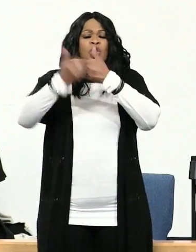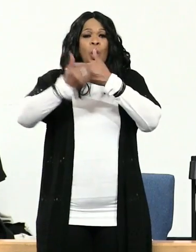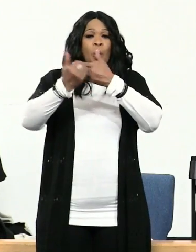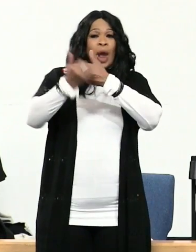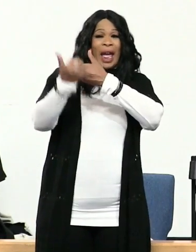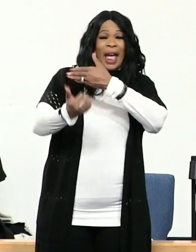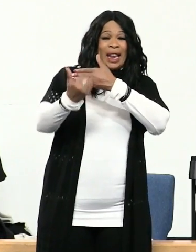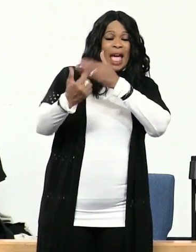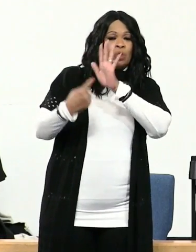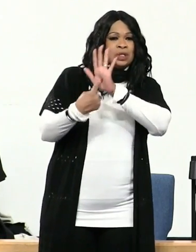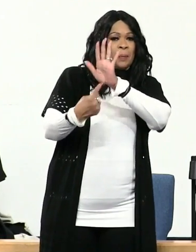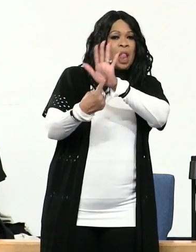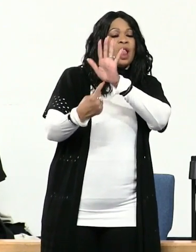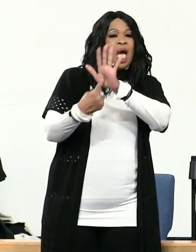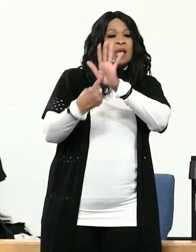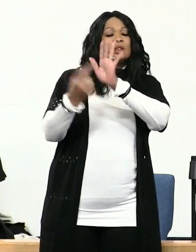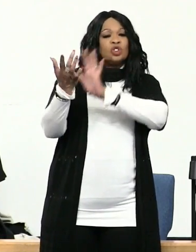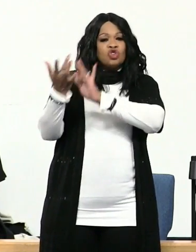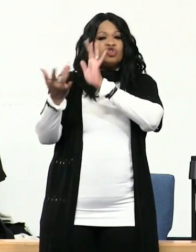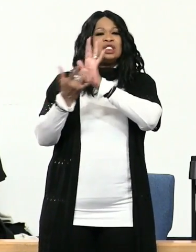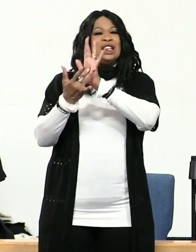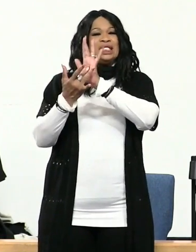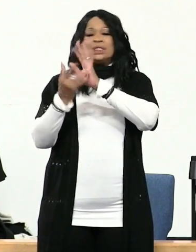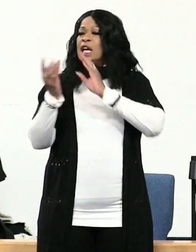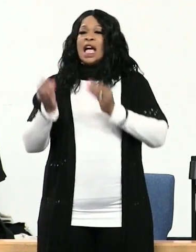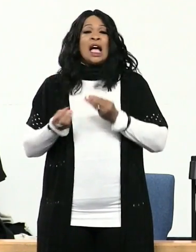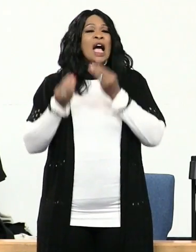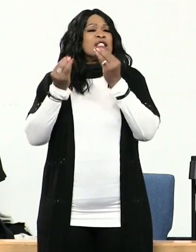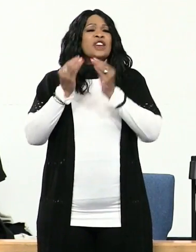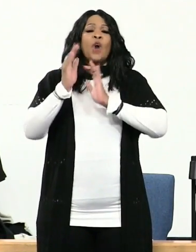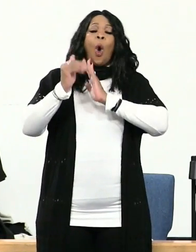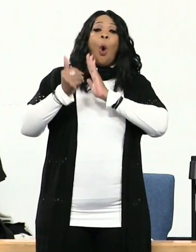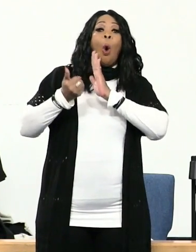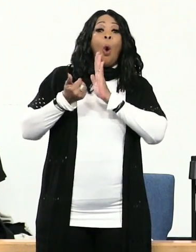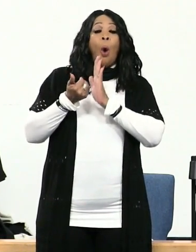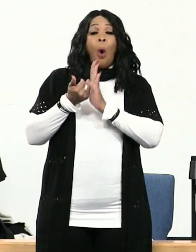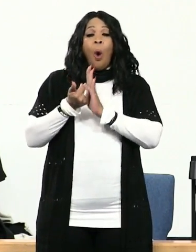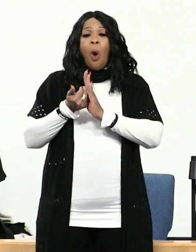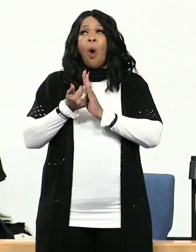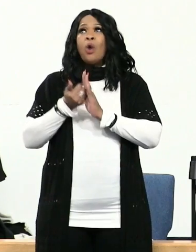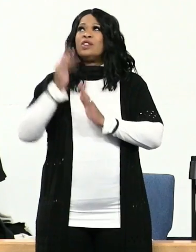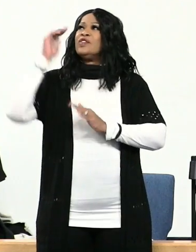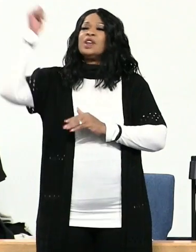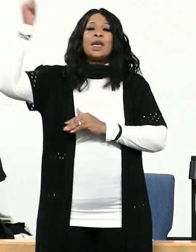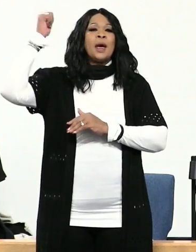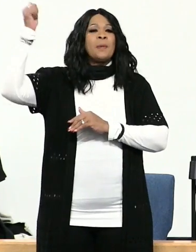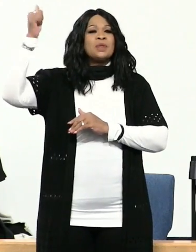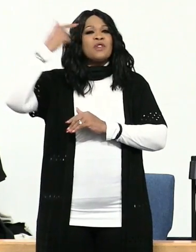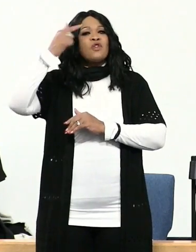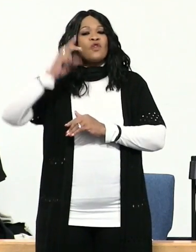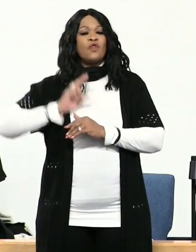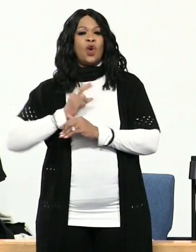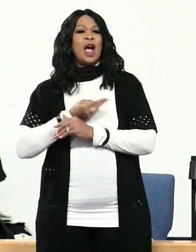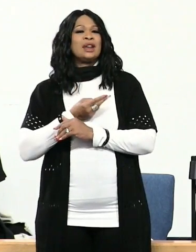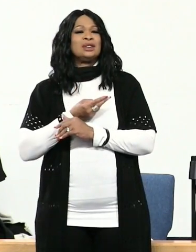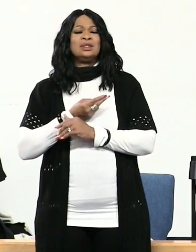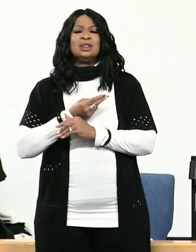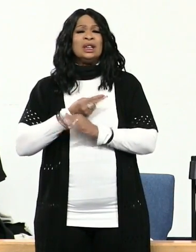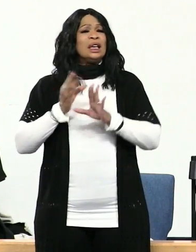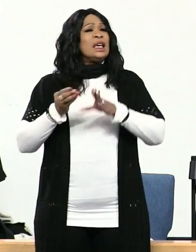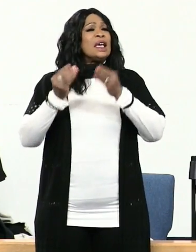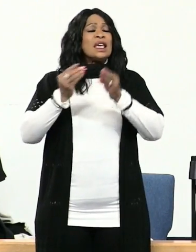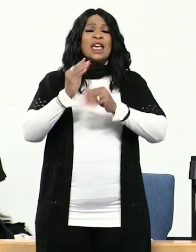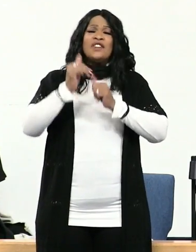now symbolizes Jesus giving all of himself for us. Him giving